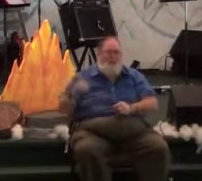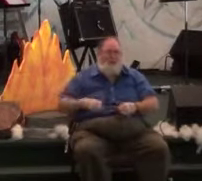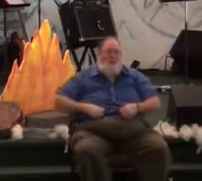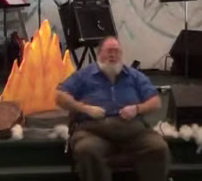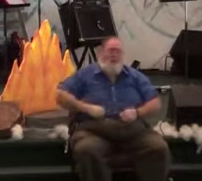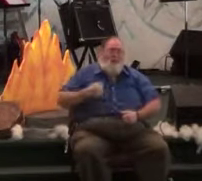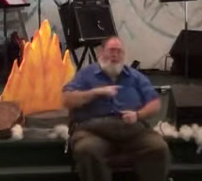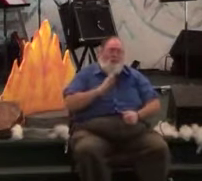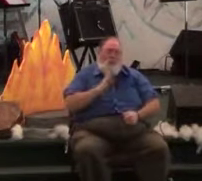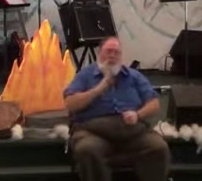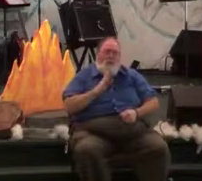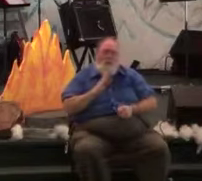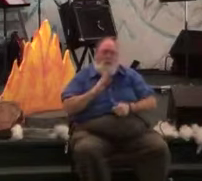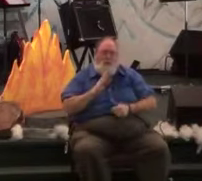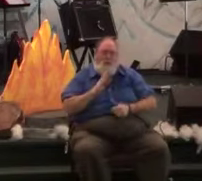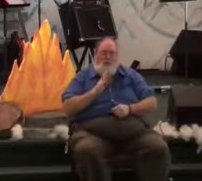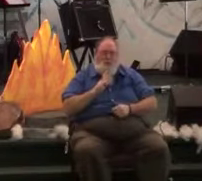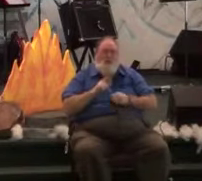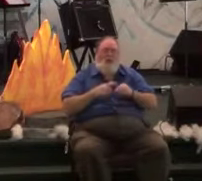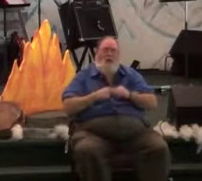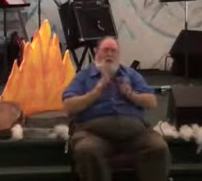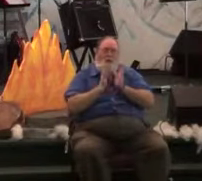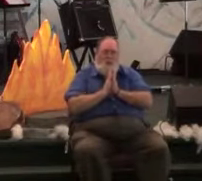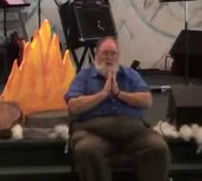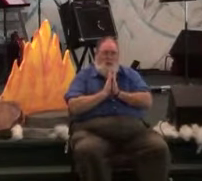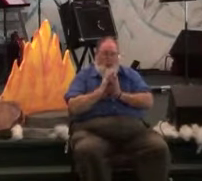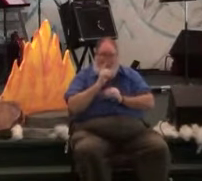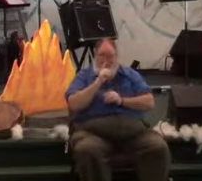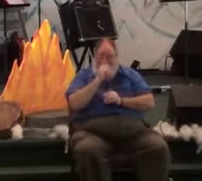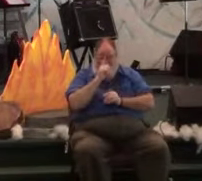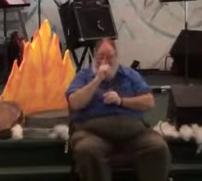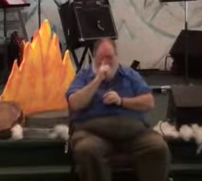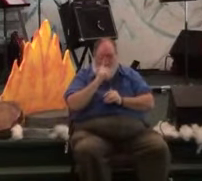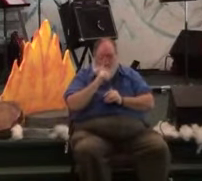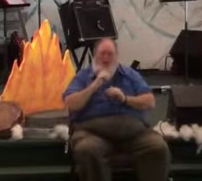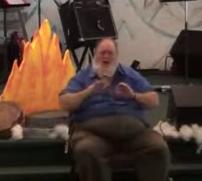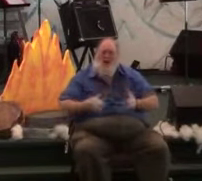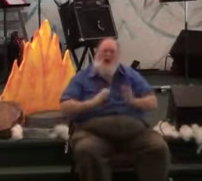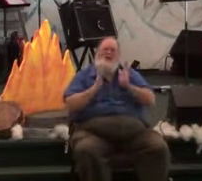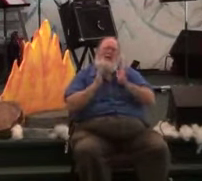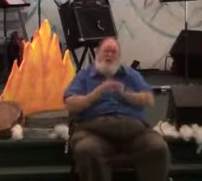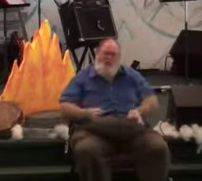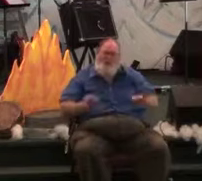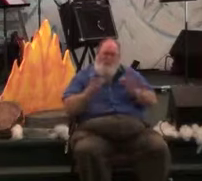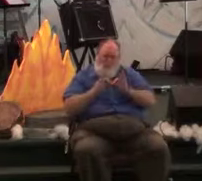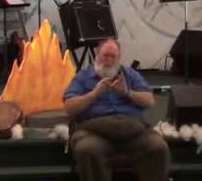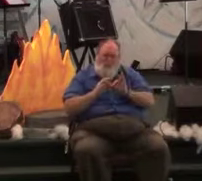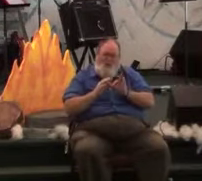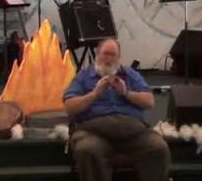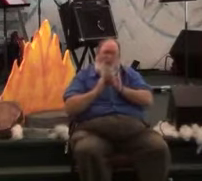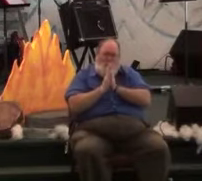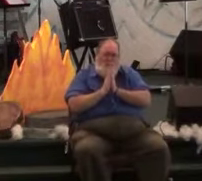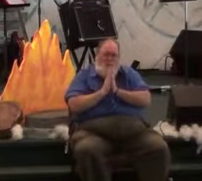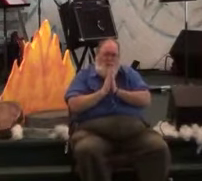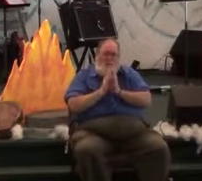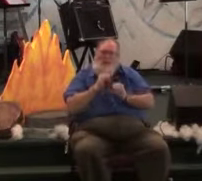we talked about prayer and how important prayer is, not only